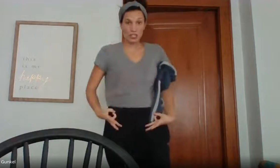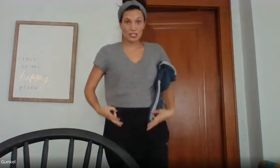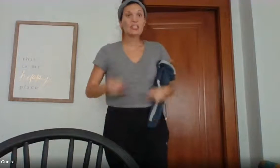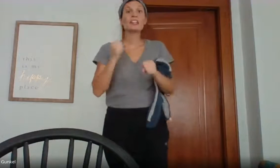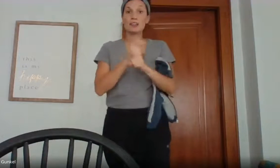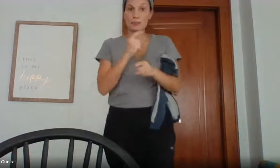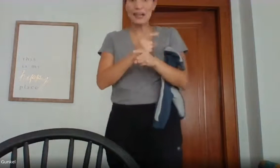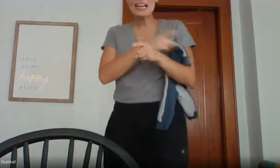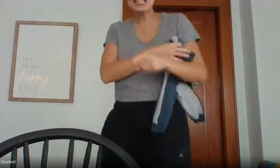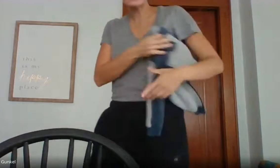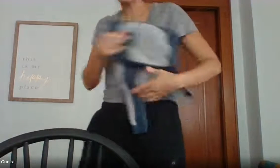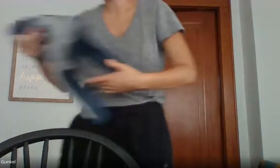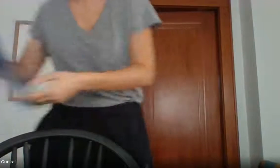Sweatshirt, you're right.